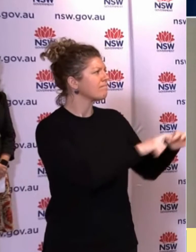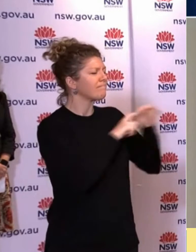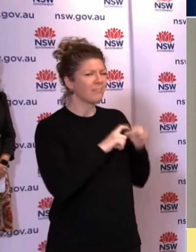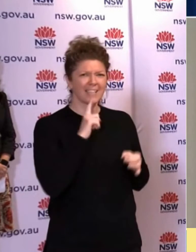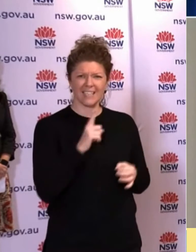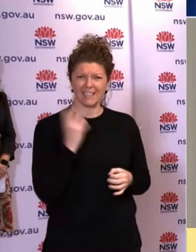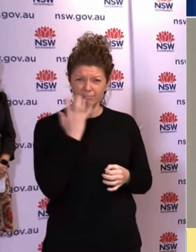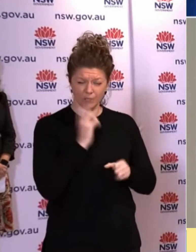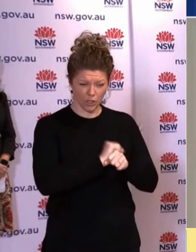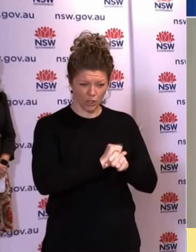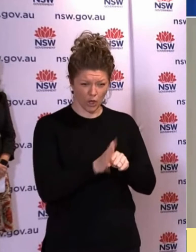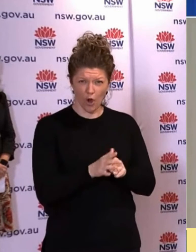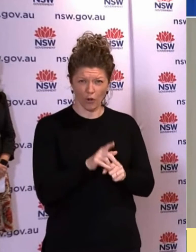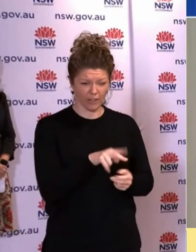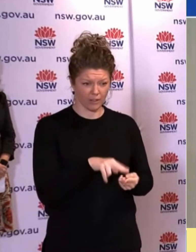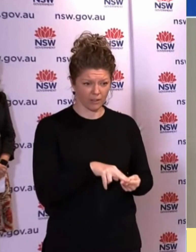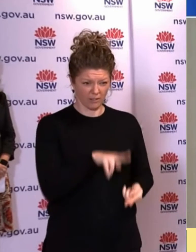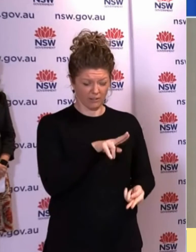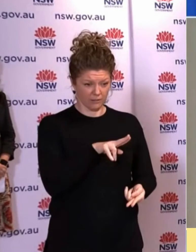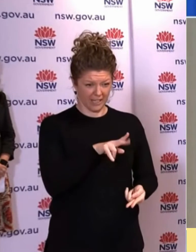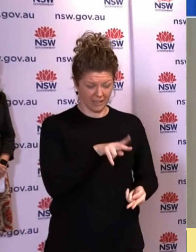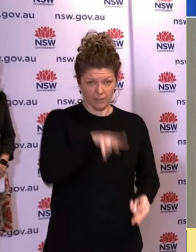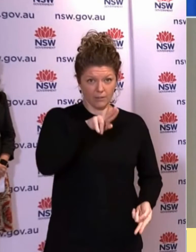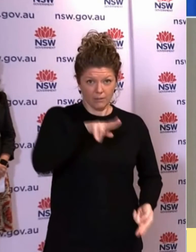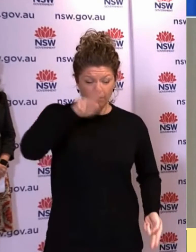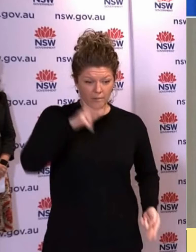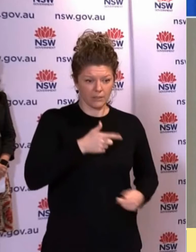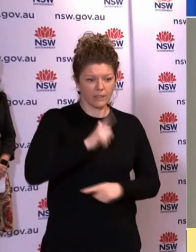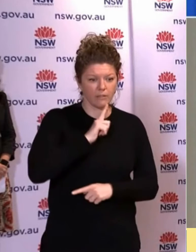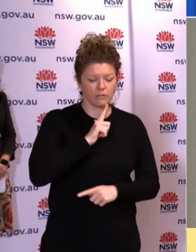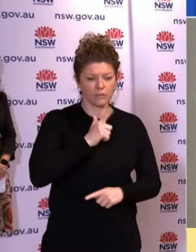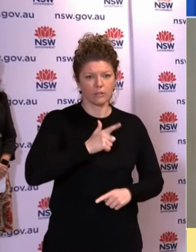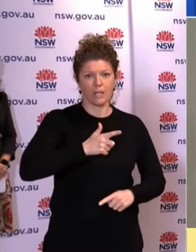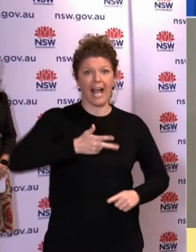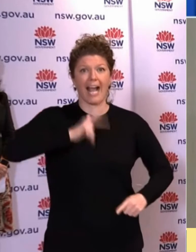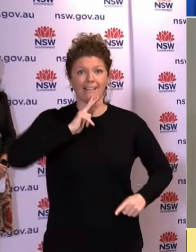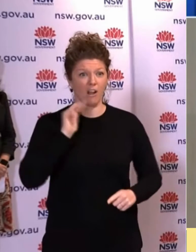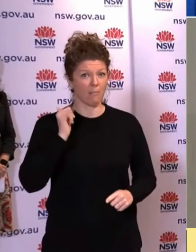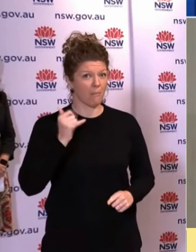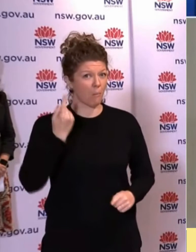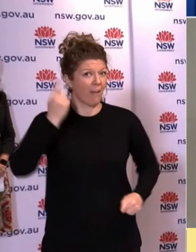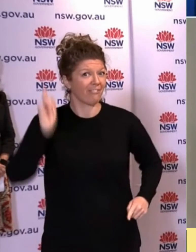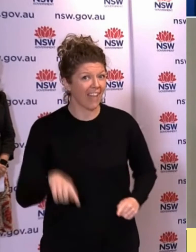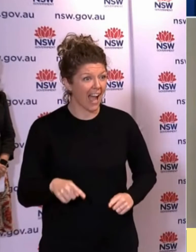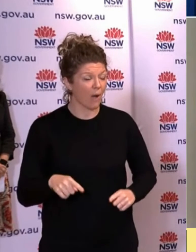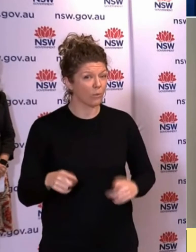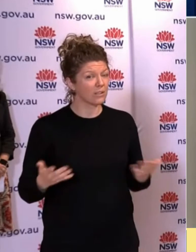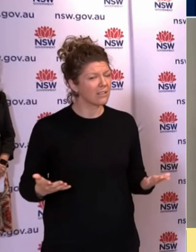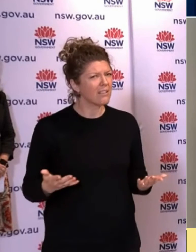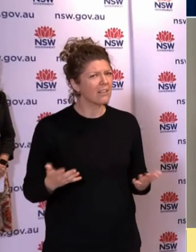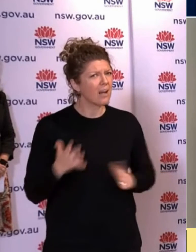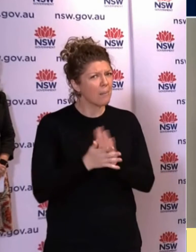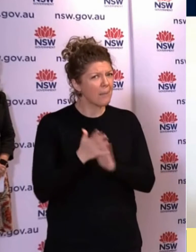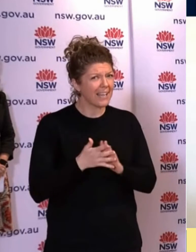When are we anticipating that we will hit 1,000, and at what point is the pressure on the hospital system going to become too